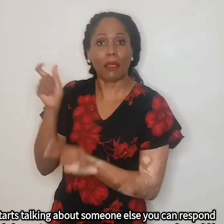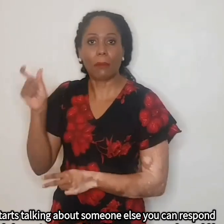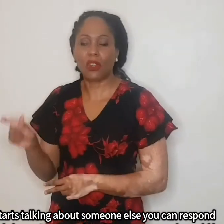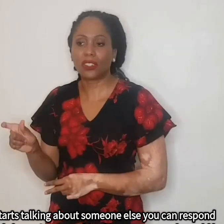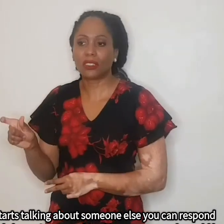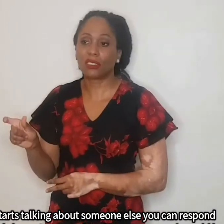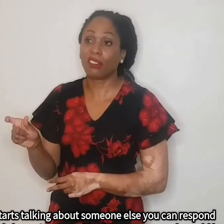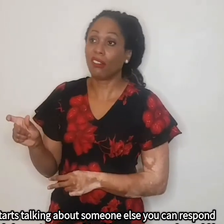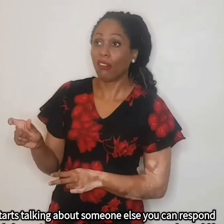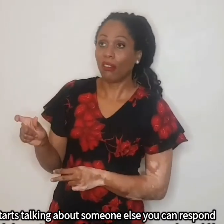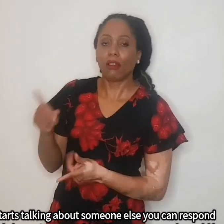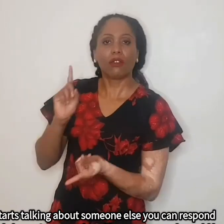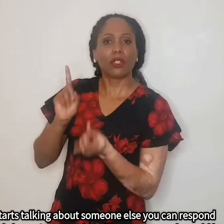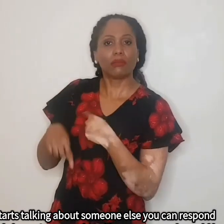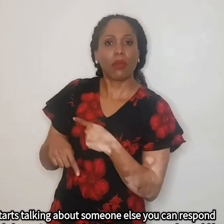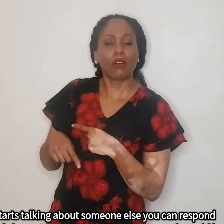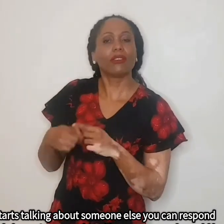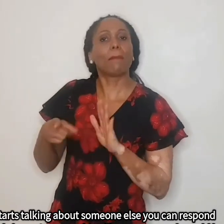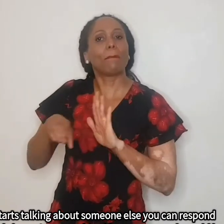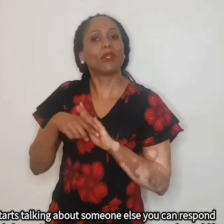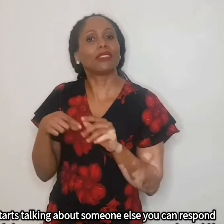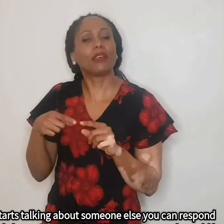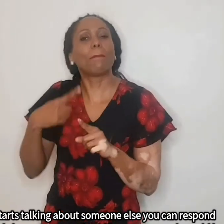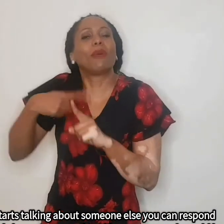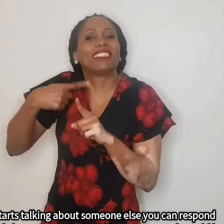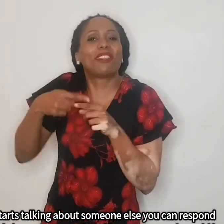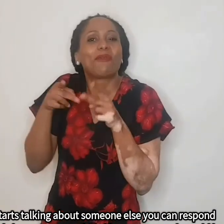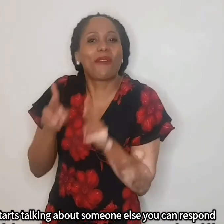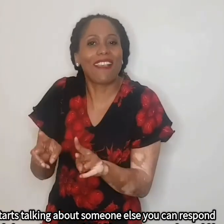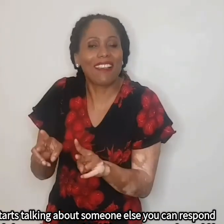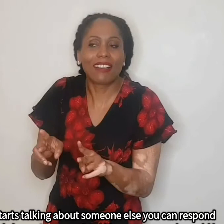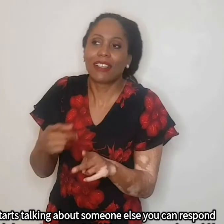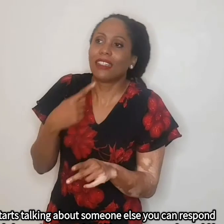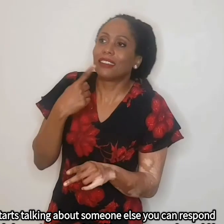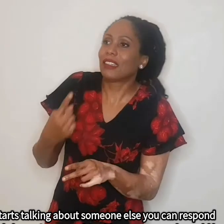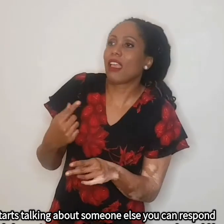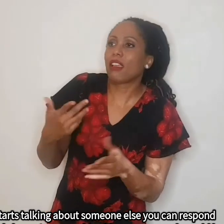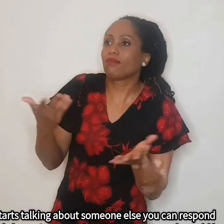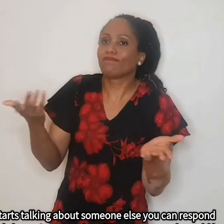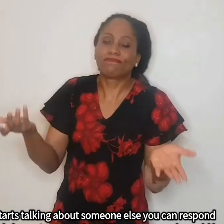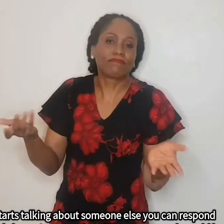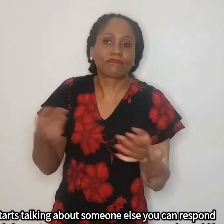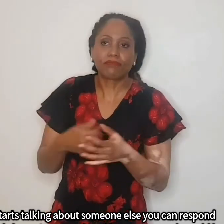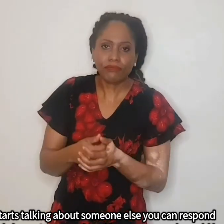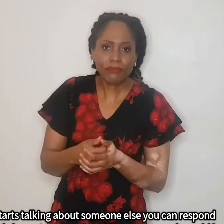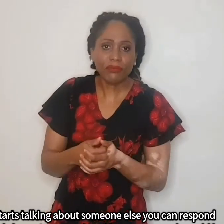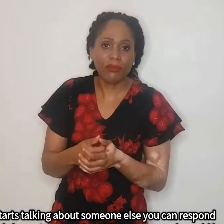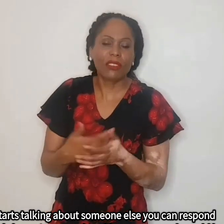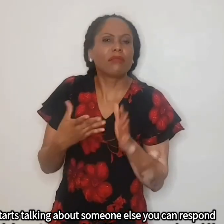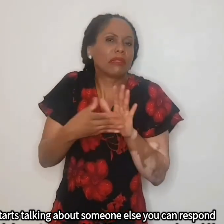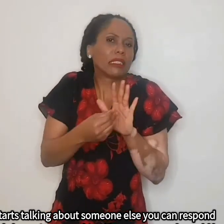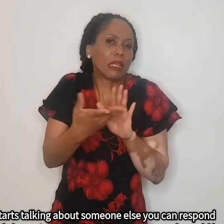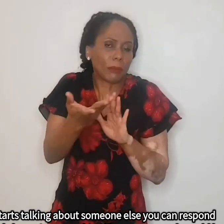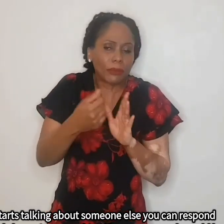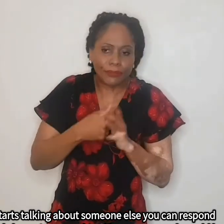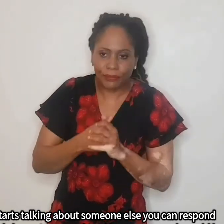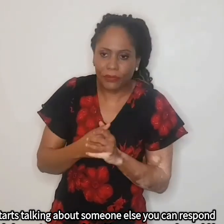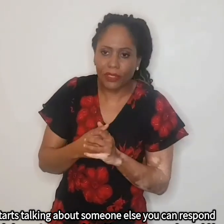someone else you can respond positively by saying something like as an example